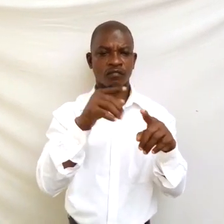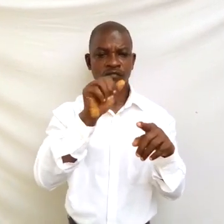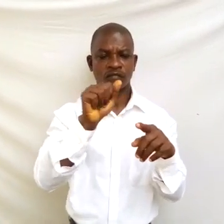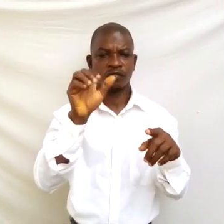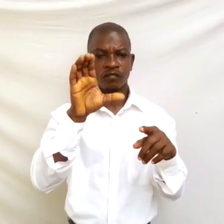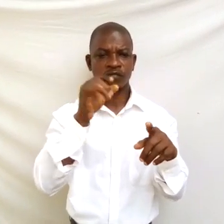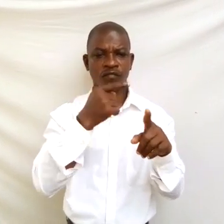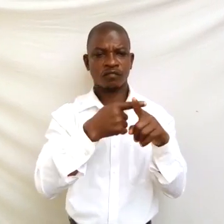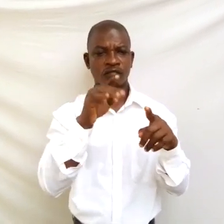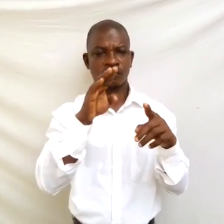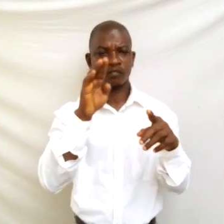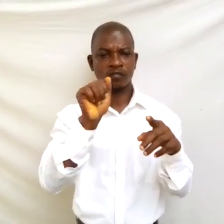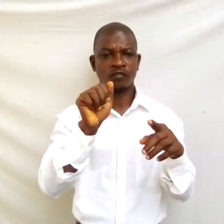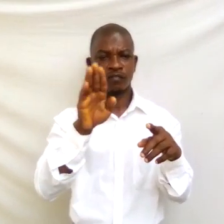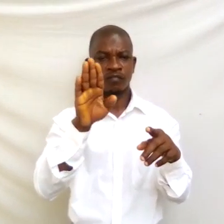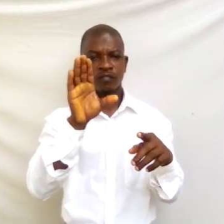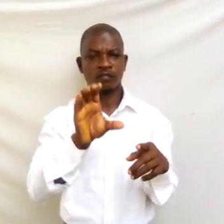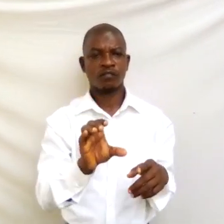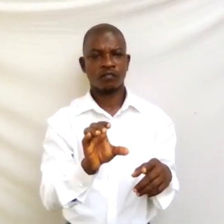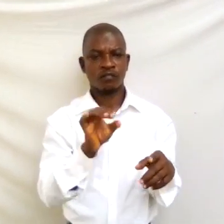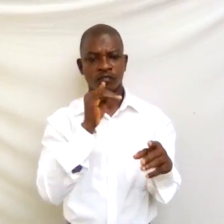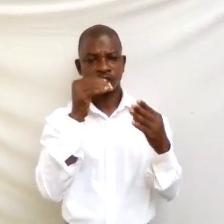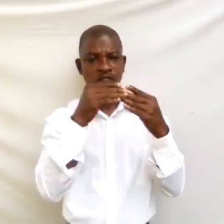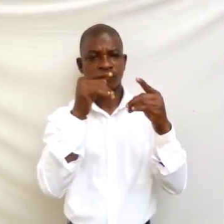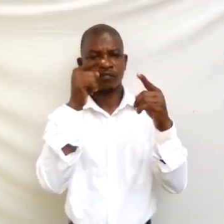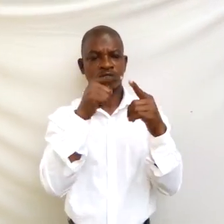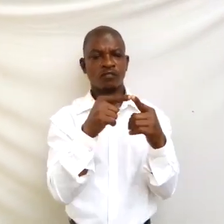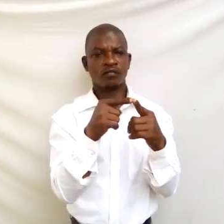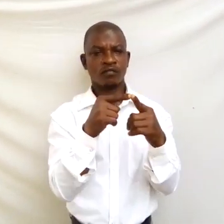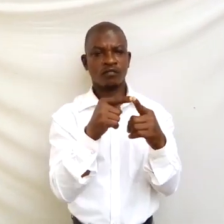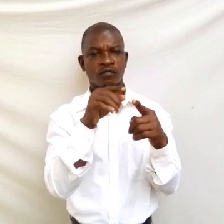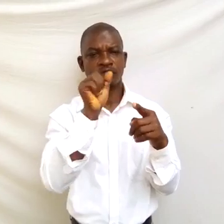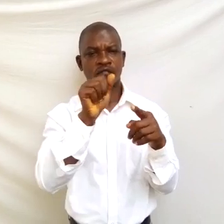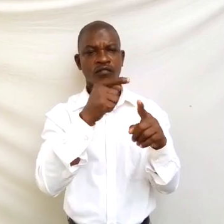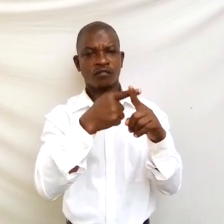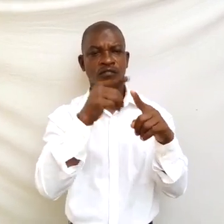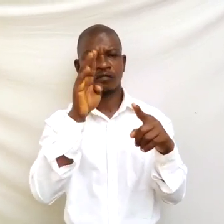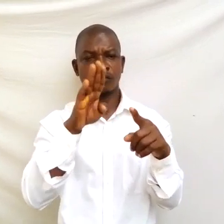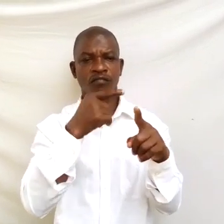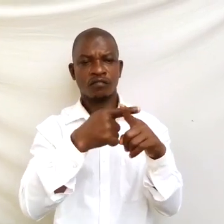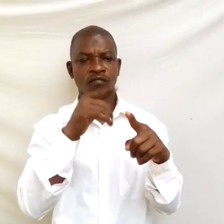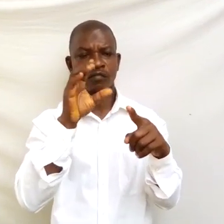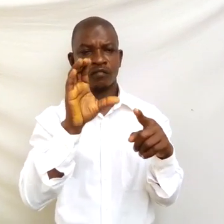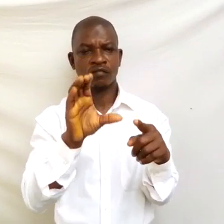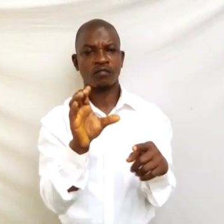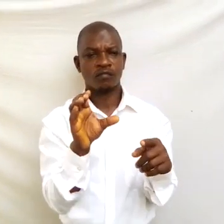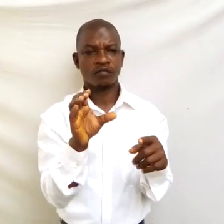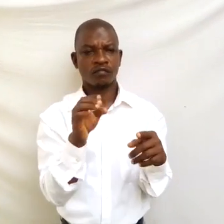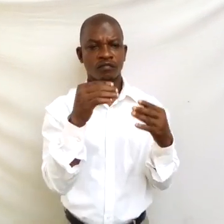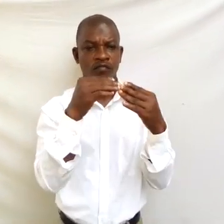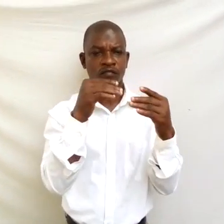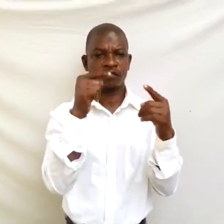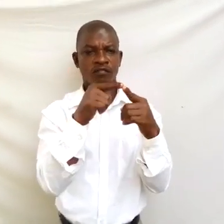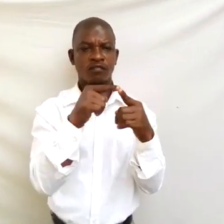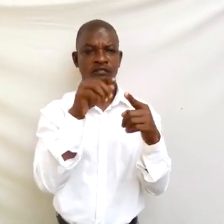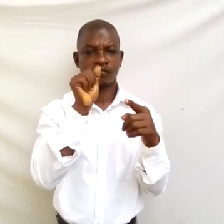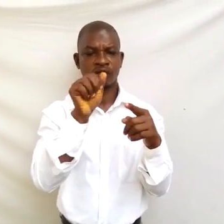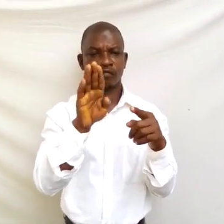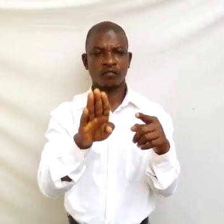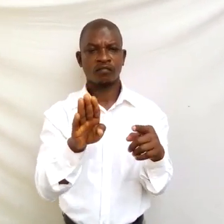plus ABC is equal to A plus B plus C is equal to AB